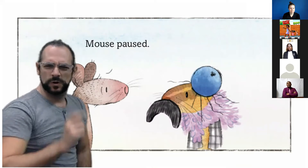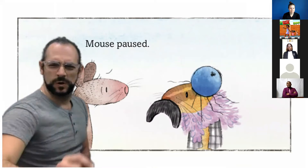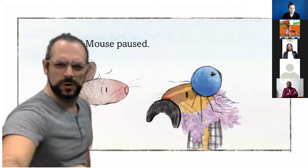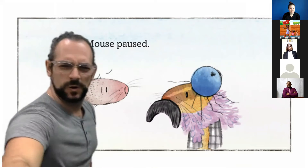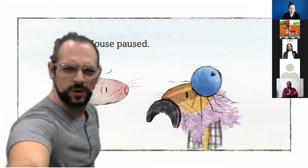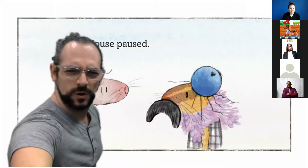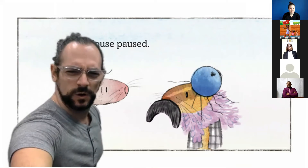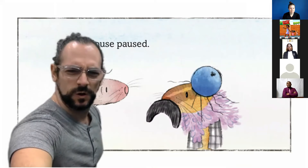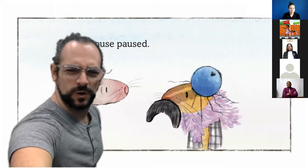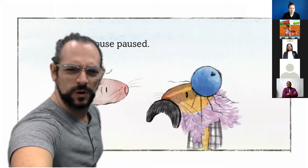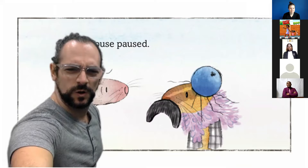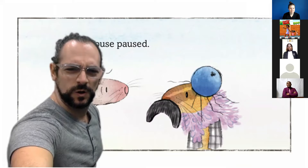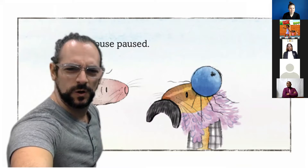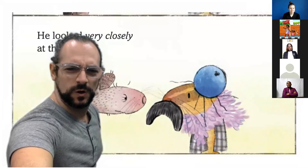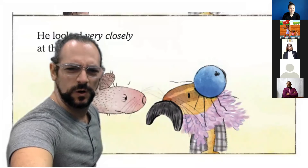Hmm.